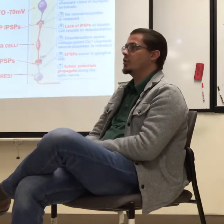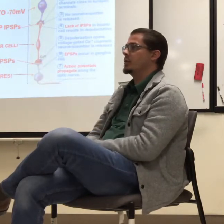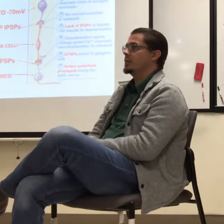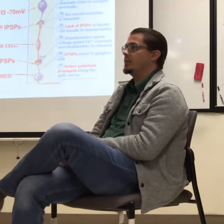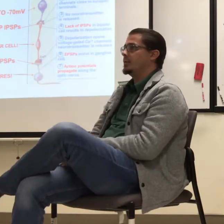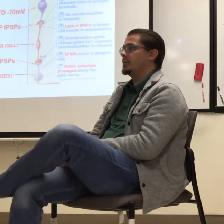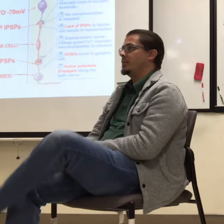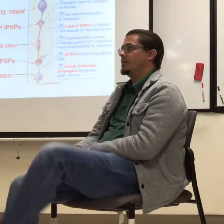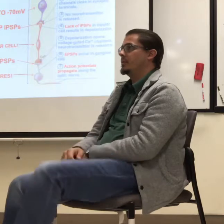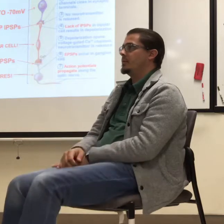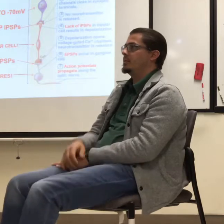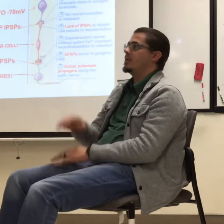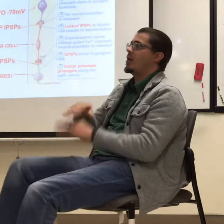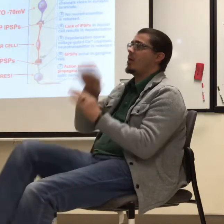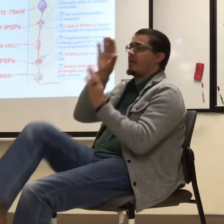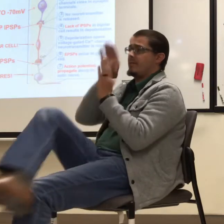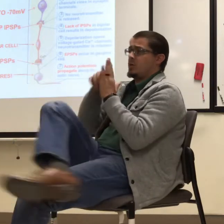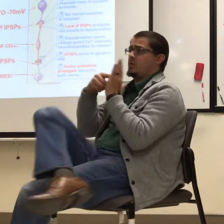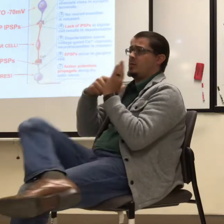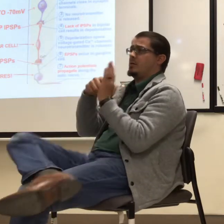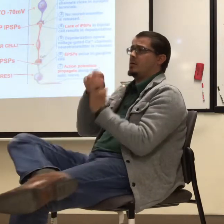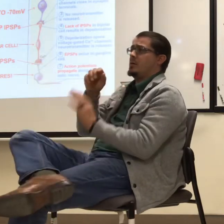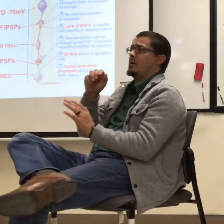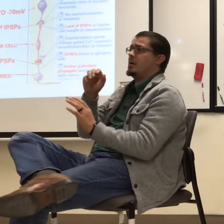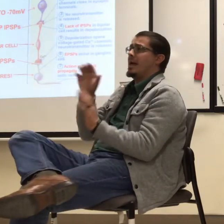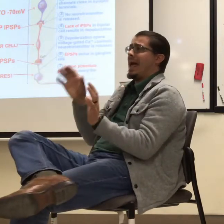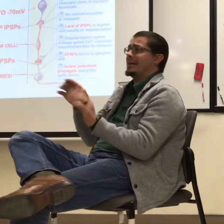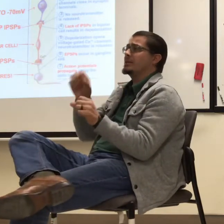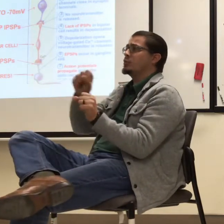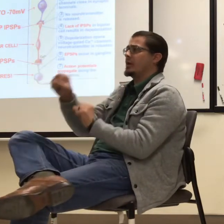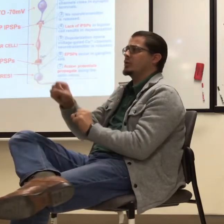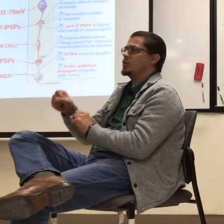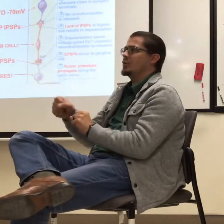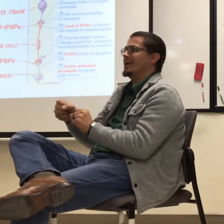And on the figure, they illustrate the action potentials as individual